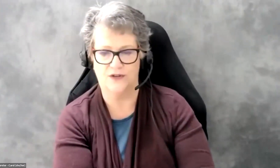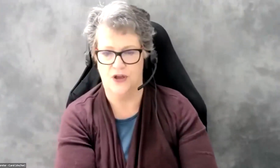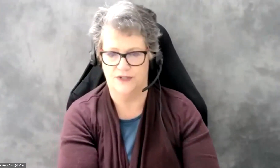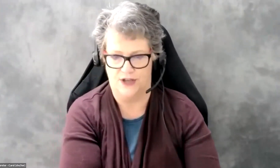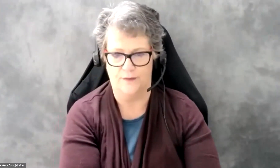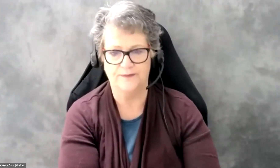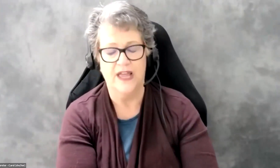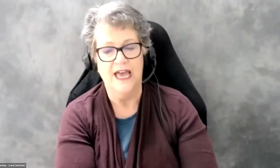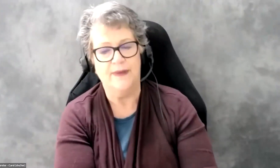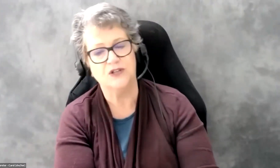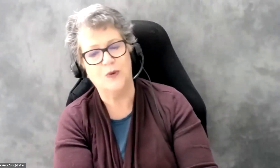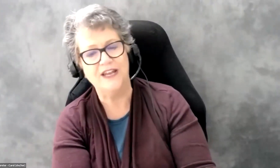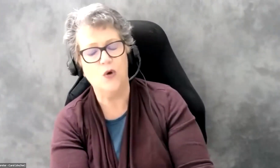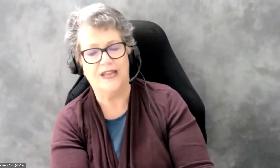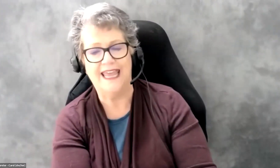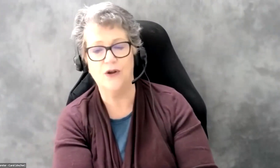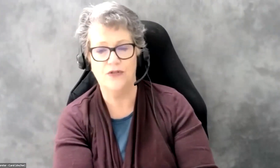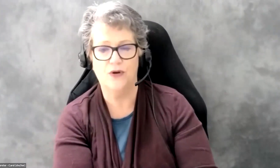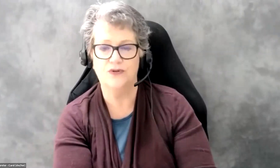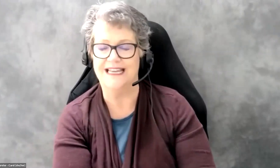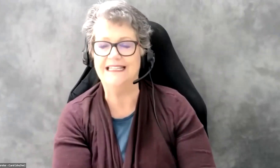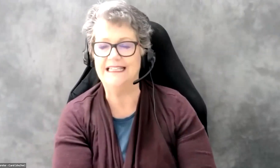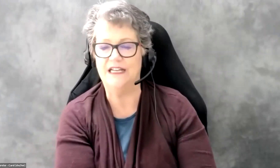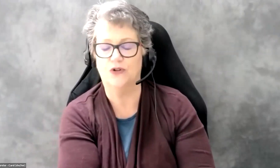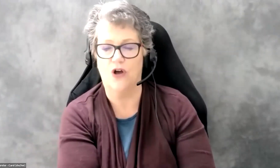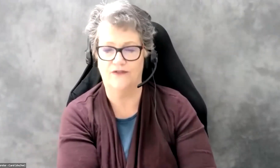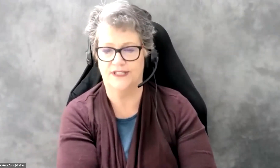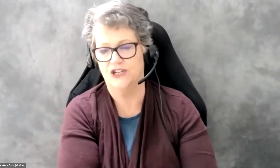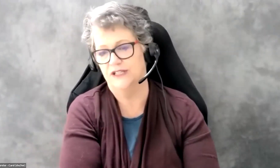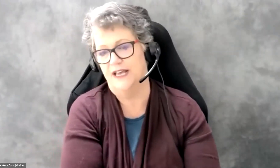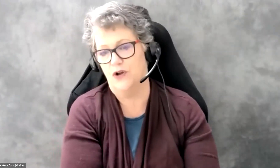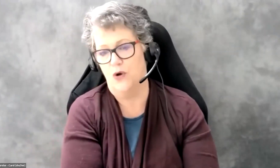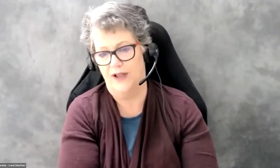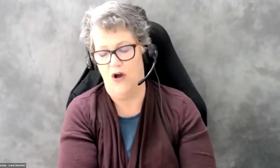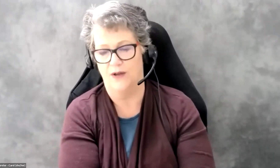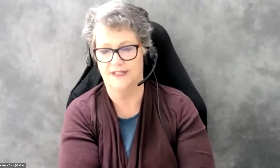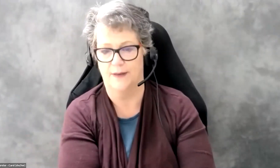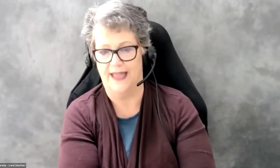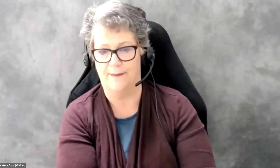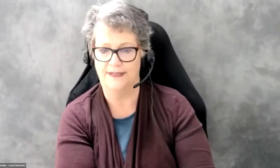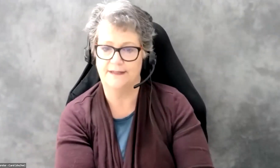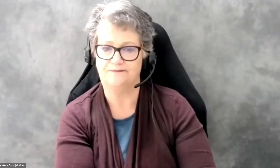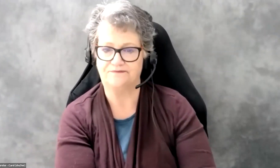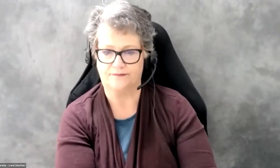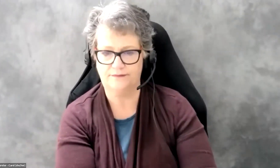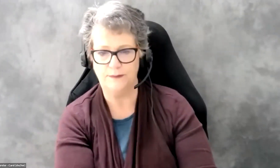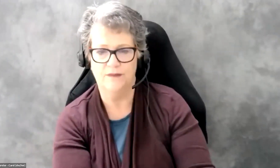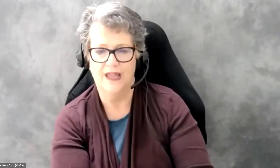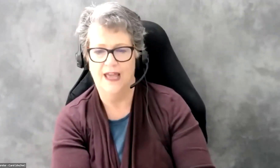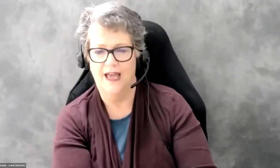to tell so and so. Because we don't hear those incidental conversations that are going on when something happens.